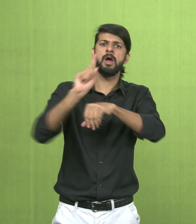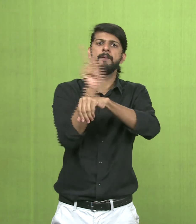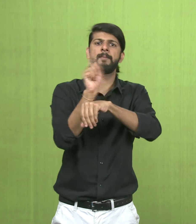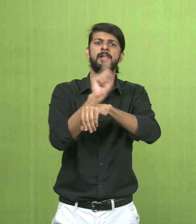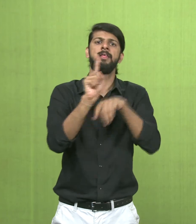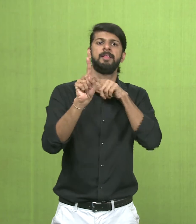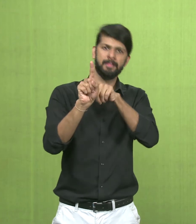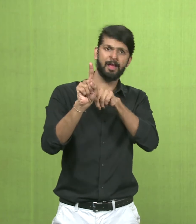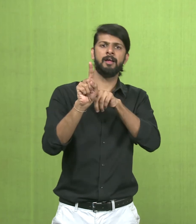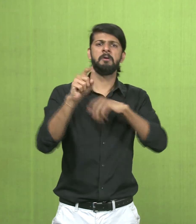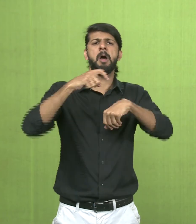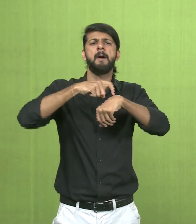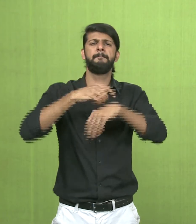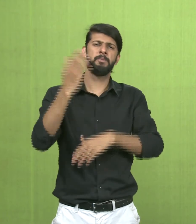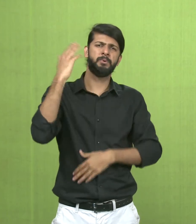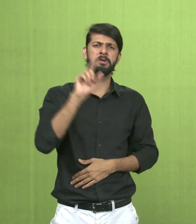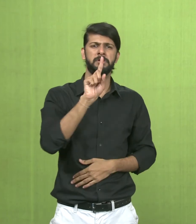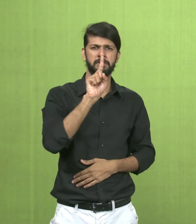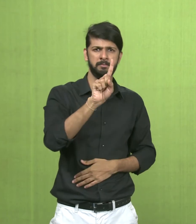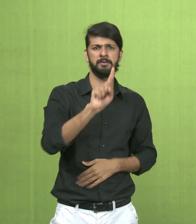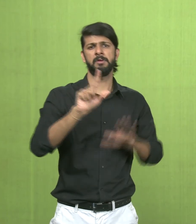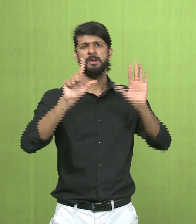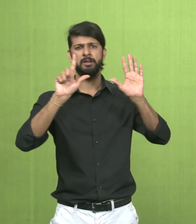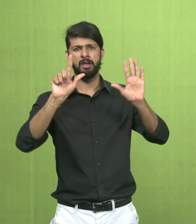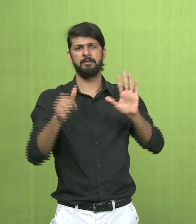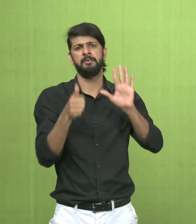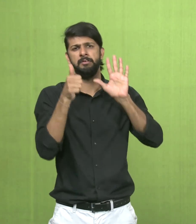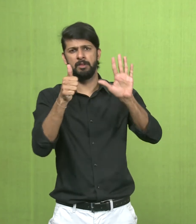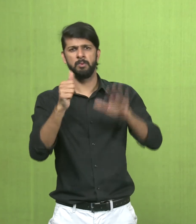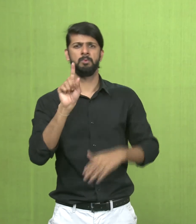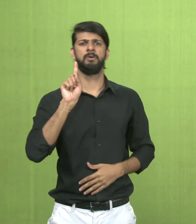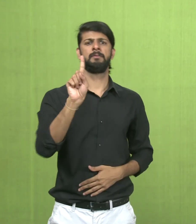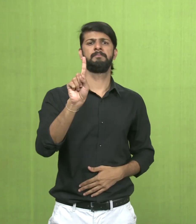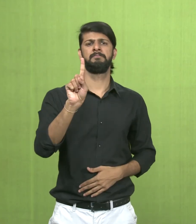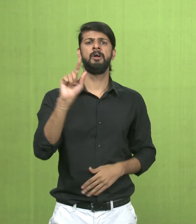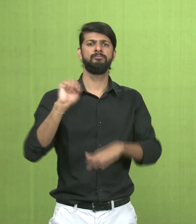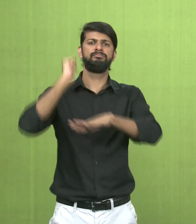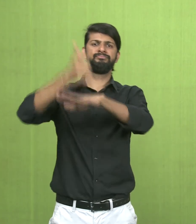a person called Faber established a pencil manufacturing company.